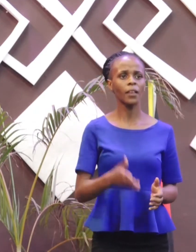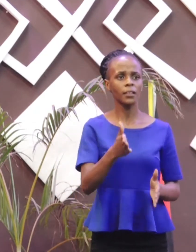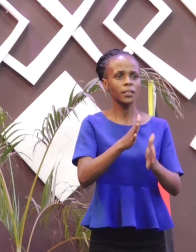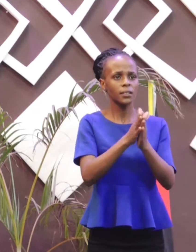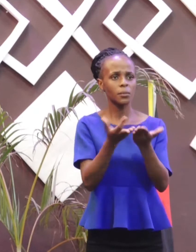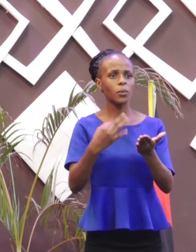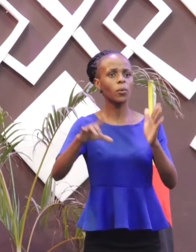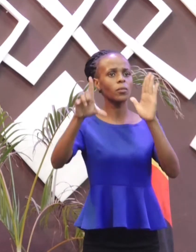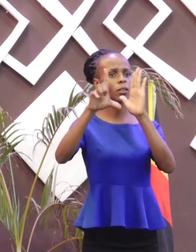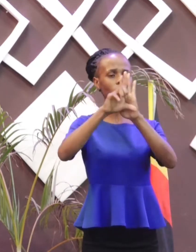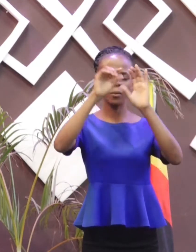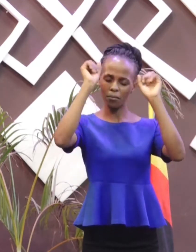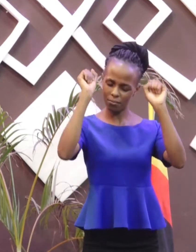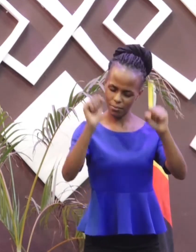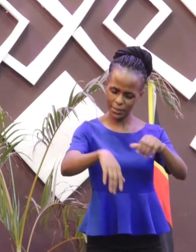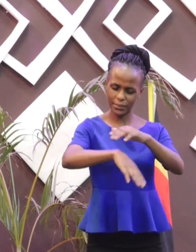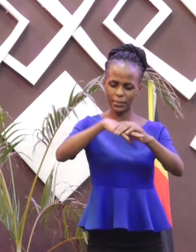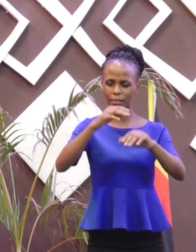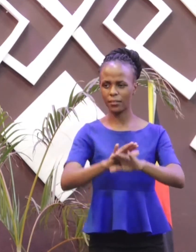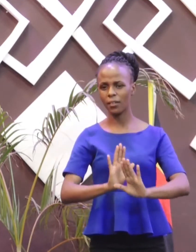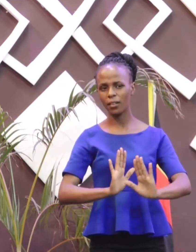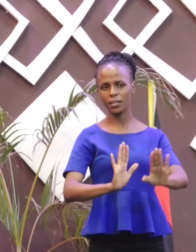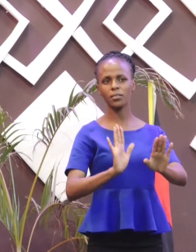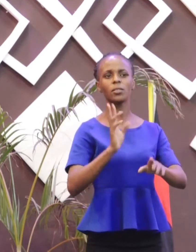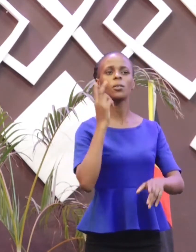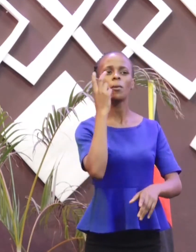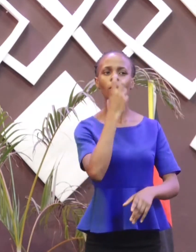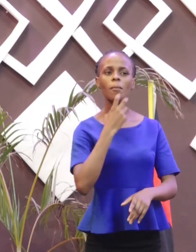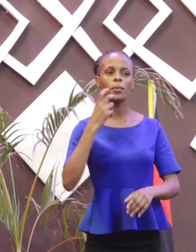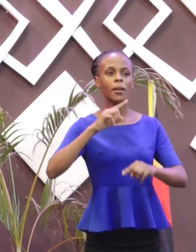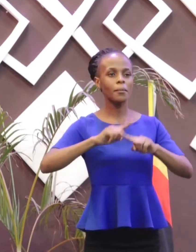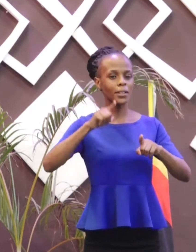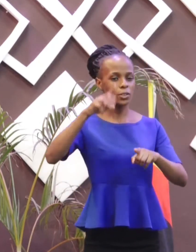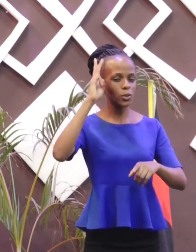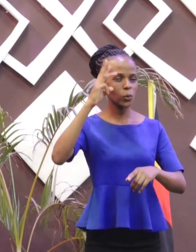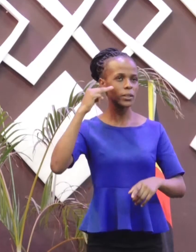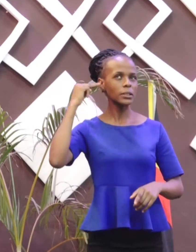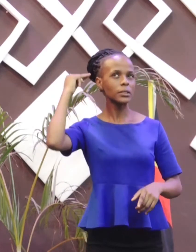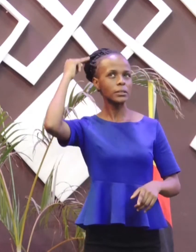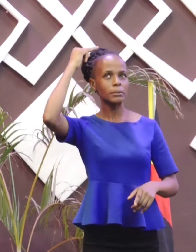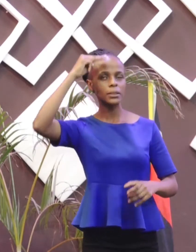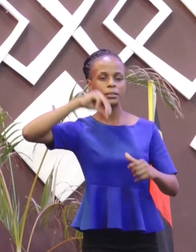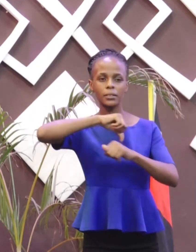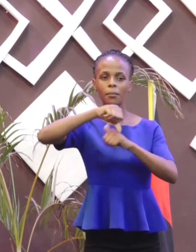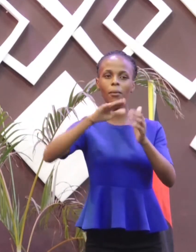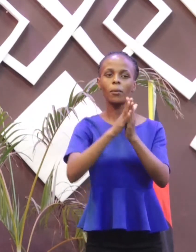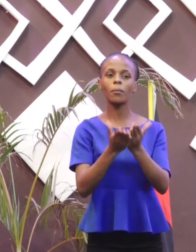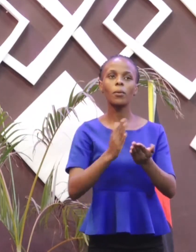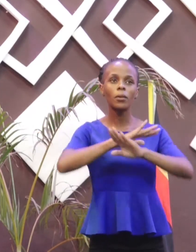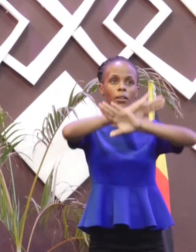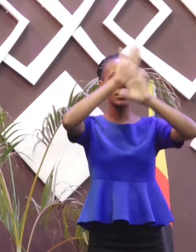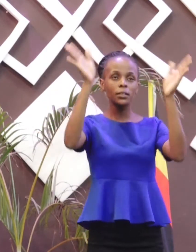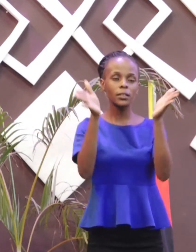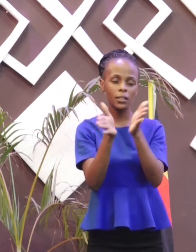Ekitabo kino ekyamateeka tekiivenga mu kamwa ko. Yes. Naye onookirowoozangamu emisana n'ekiro